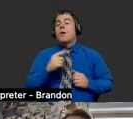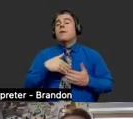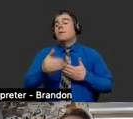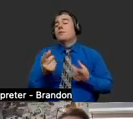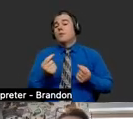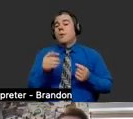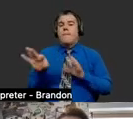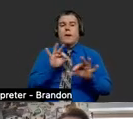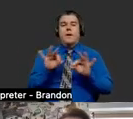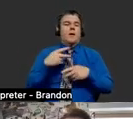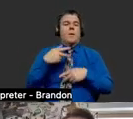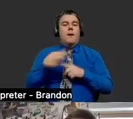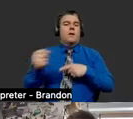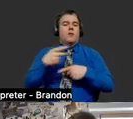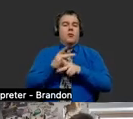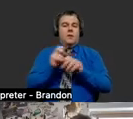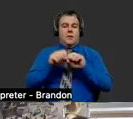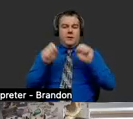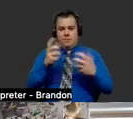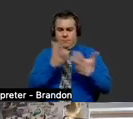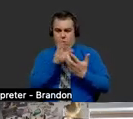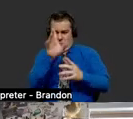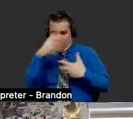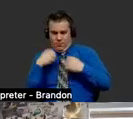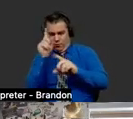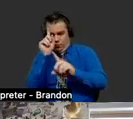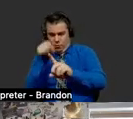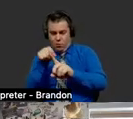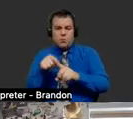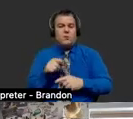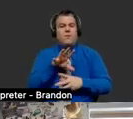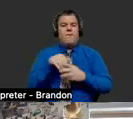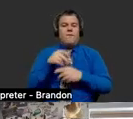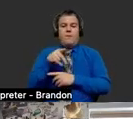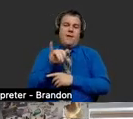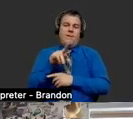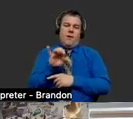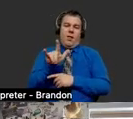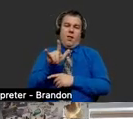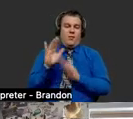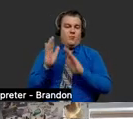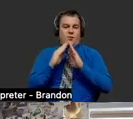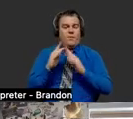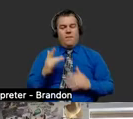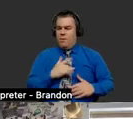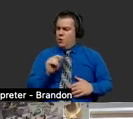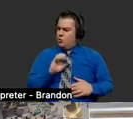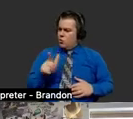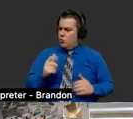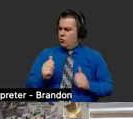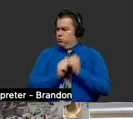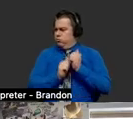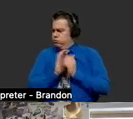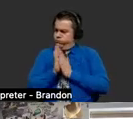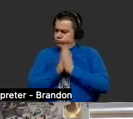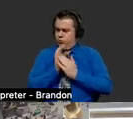system that aligns with your health goals and engage in the Plexus Pivotal community, so you have all the tools you need to feel supported and motivated to turn your new